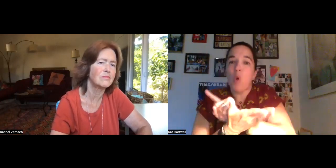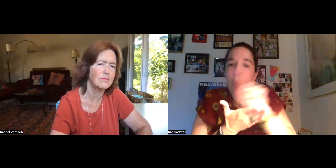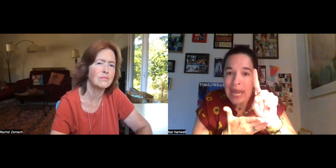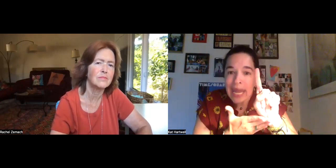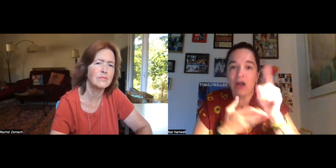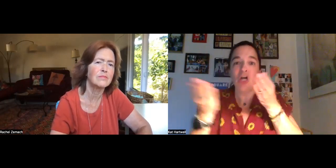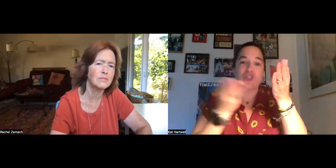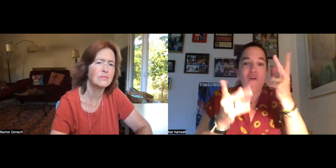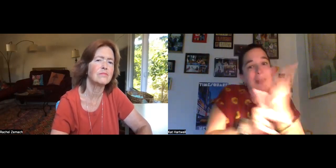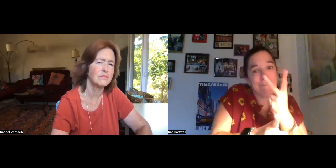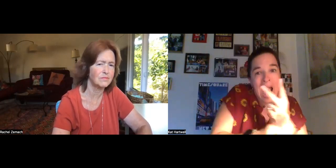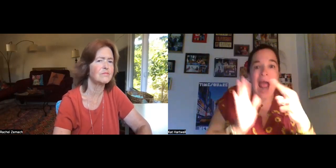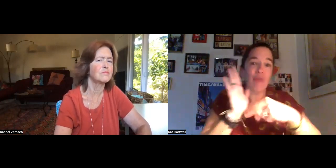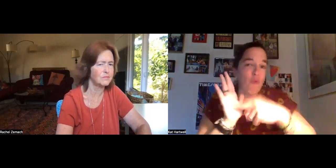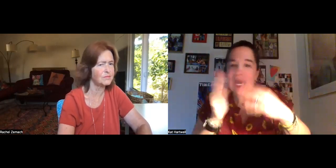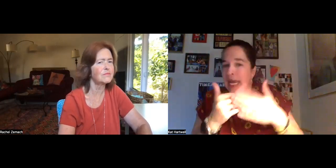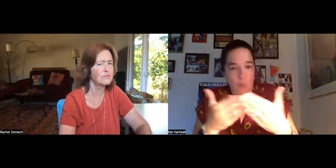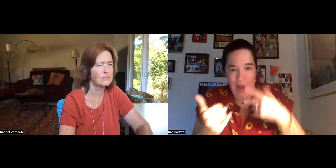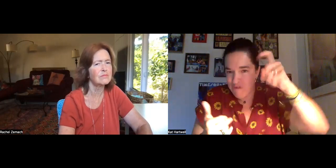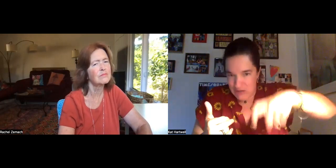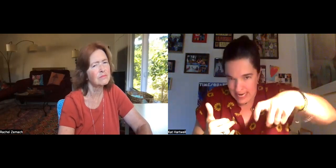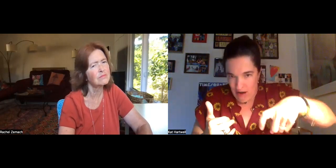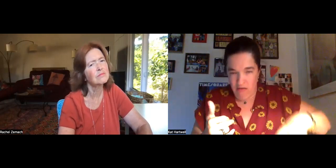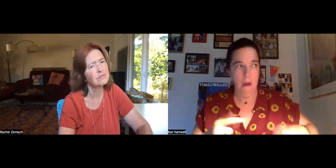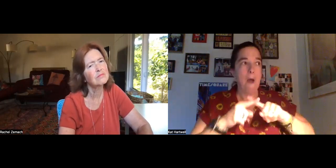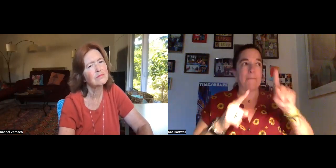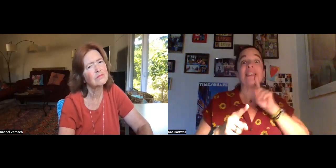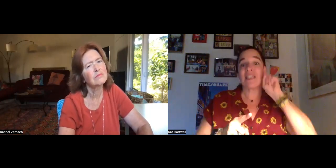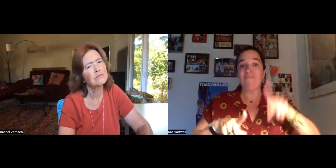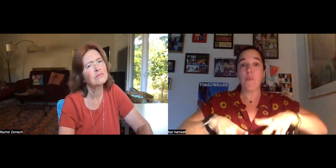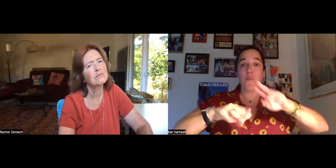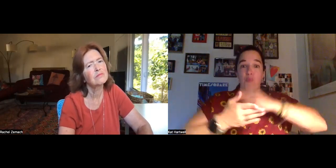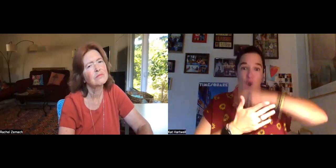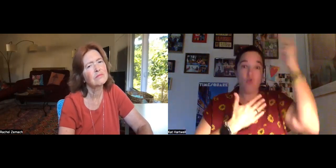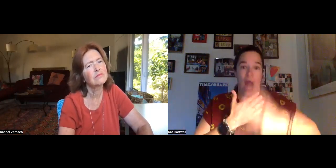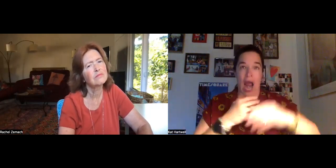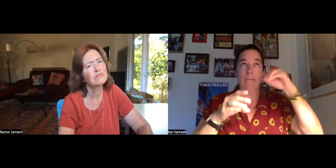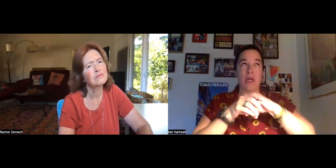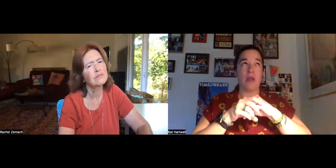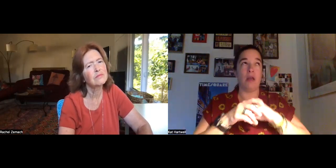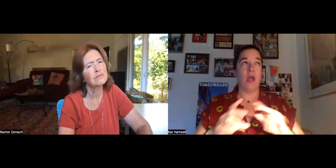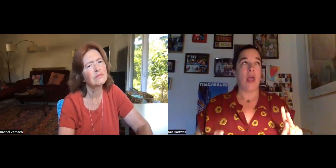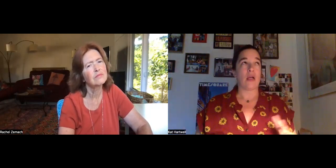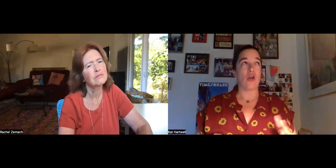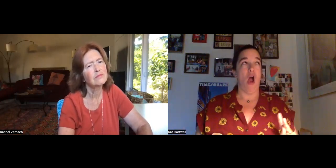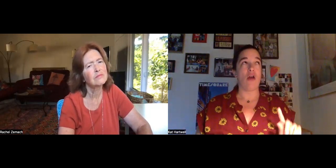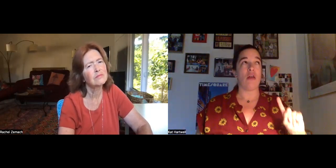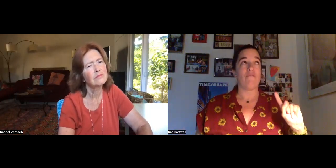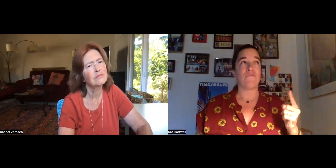a week. So with the math or reading, whatever needed. But deaf program in kindergarten,